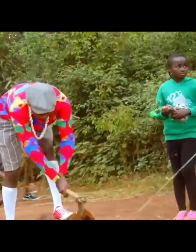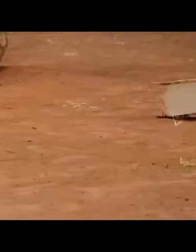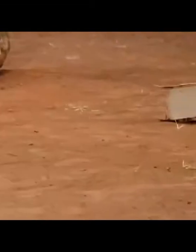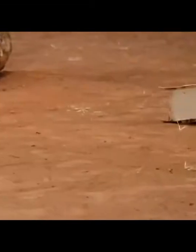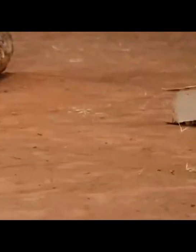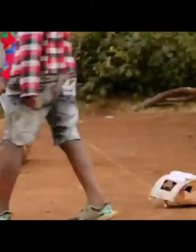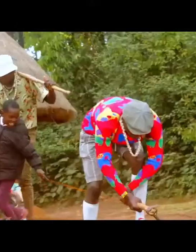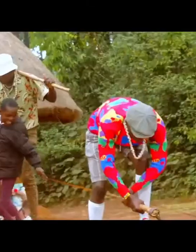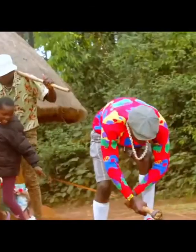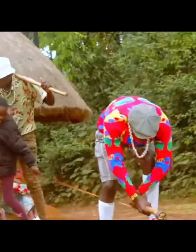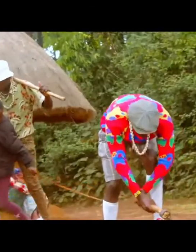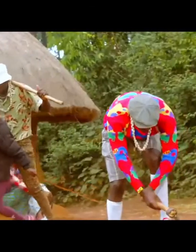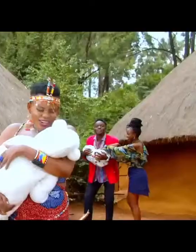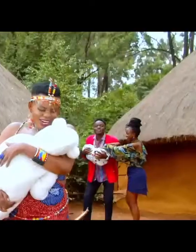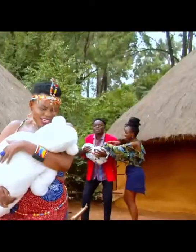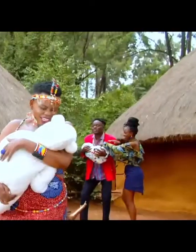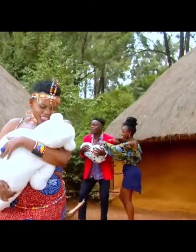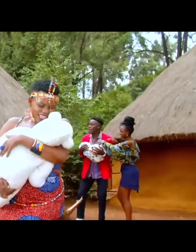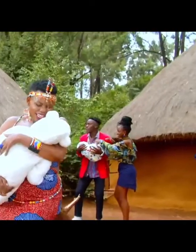Watoto.